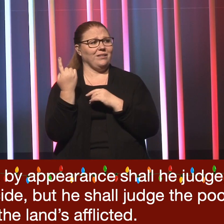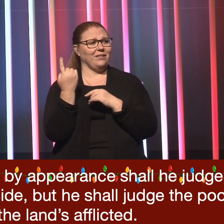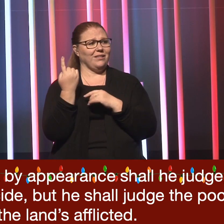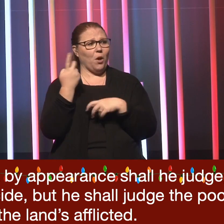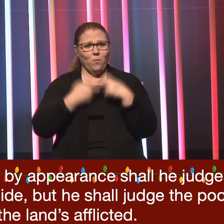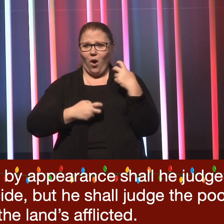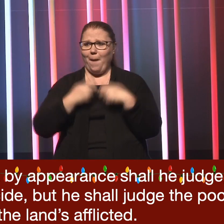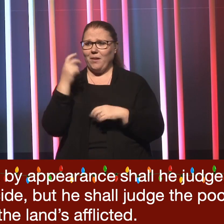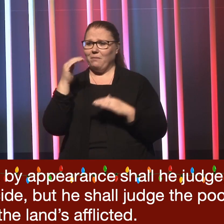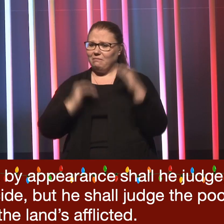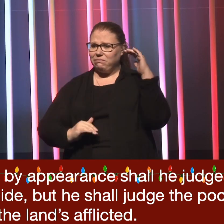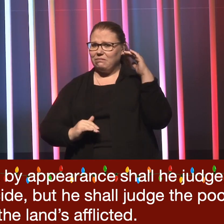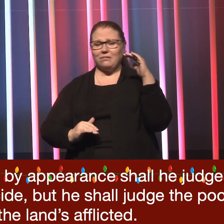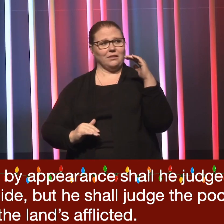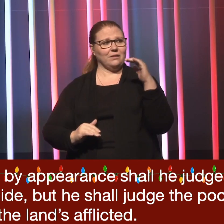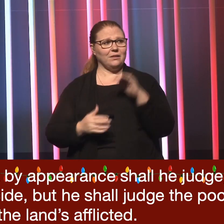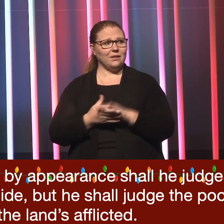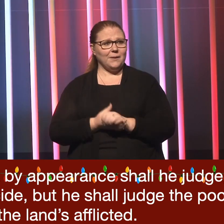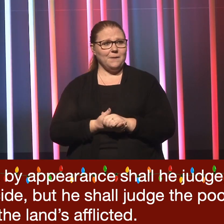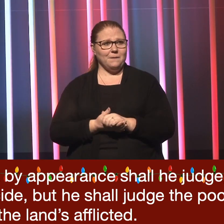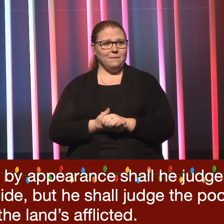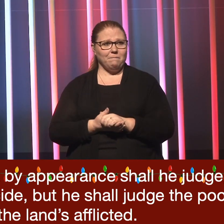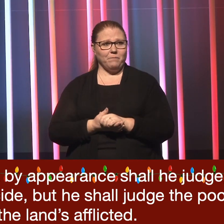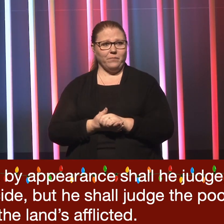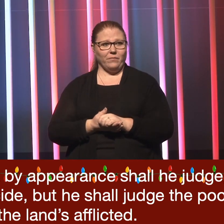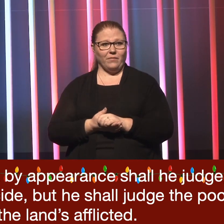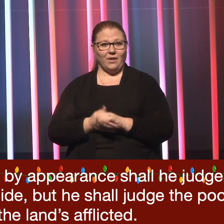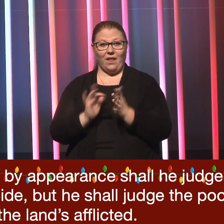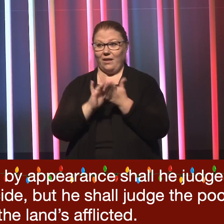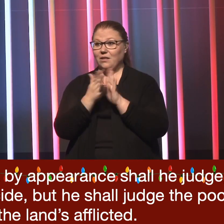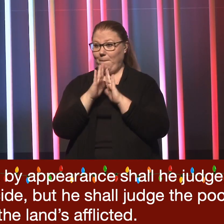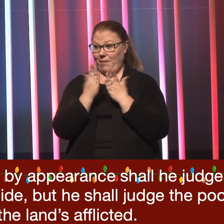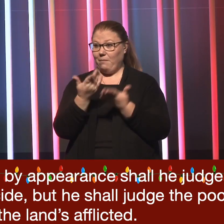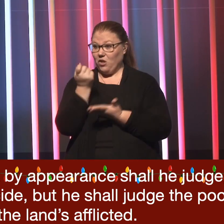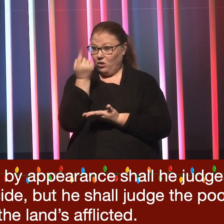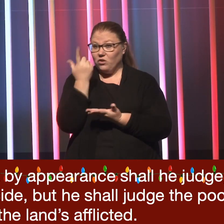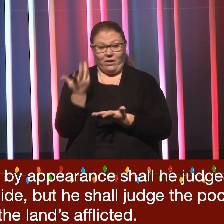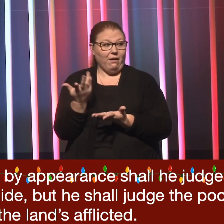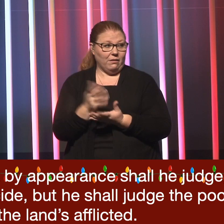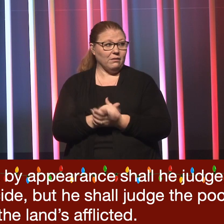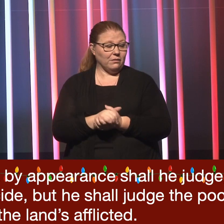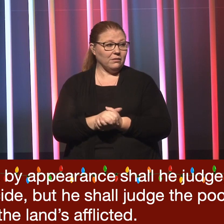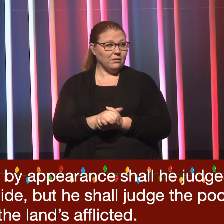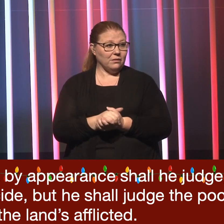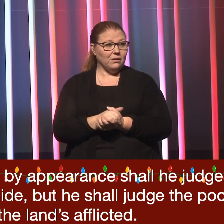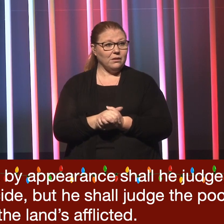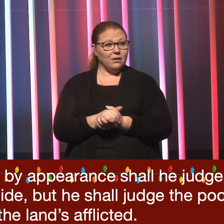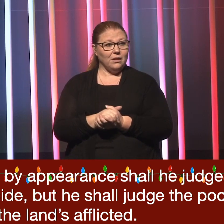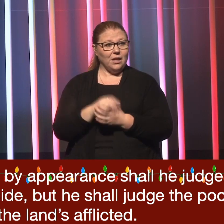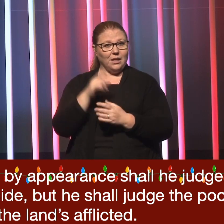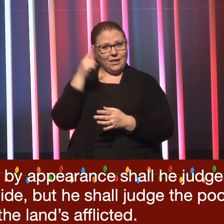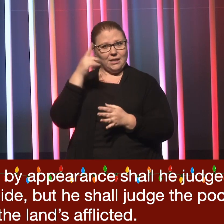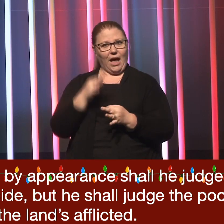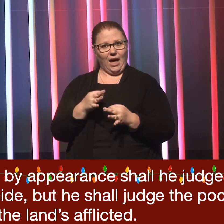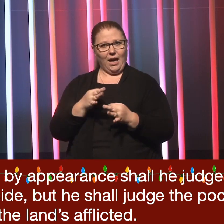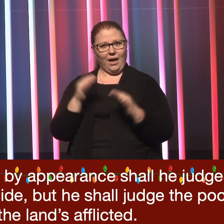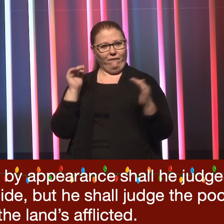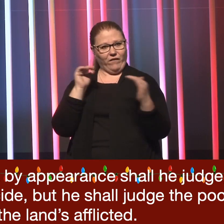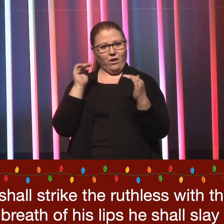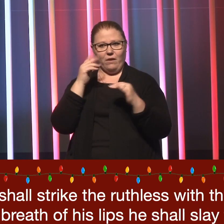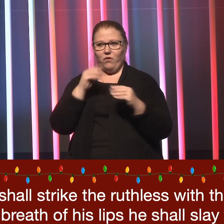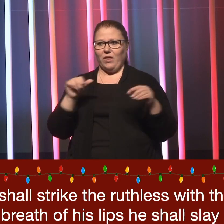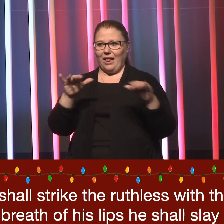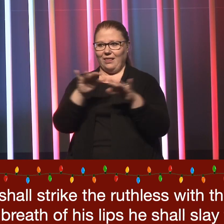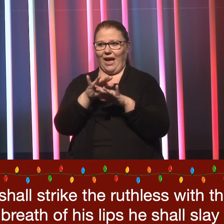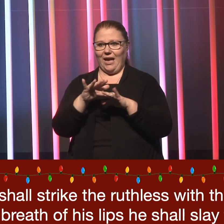an issue of injustice. That's the biblical understanding. He'll decide fairly for the lands afflicted.